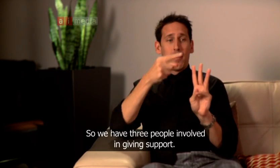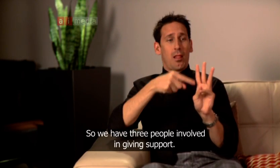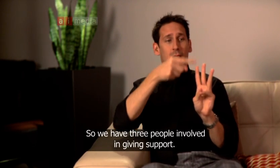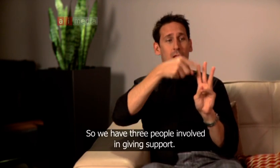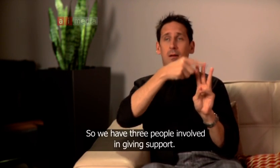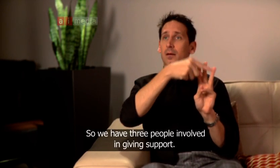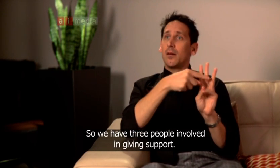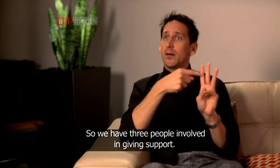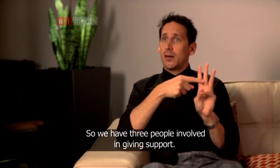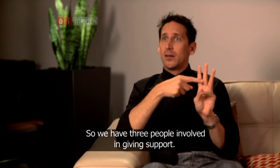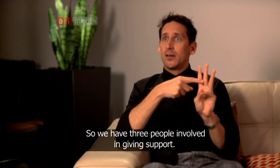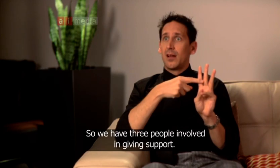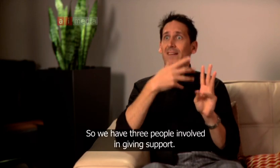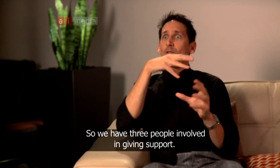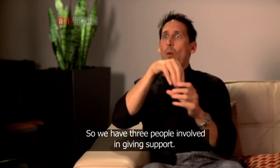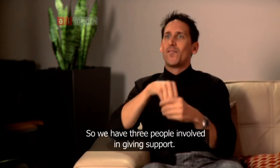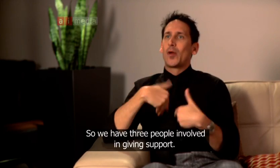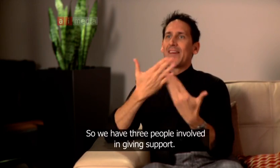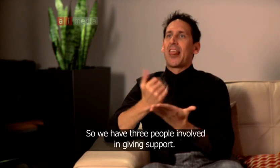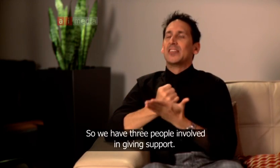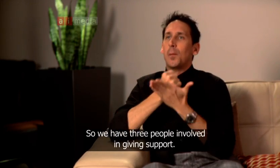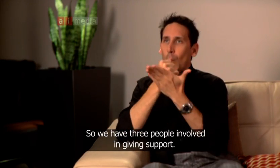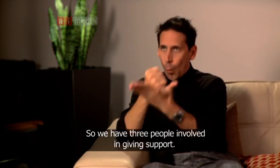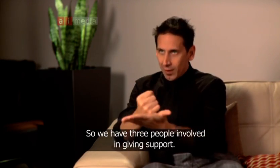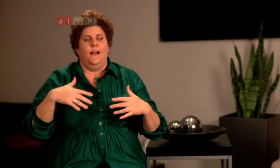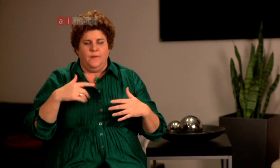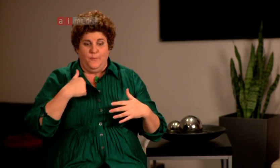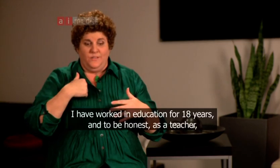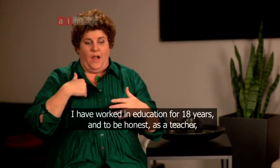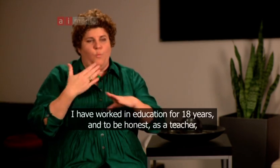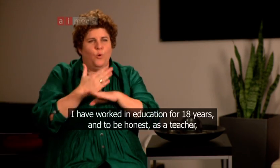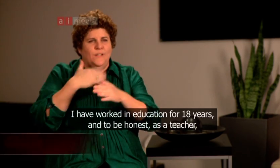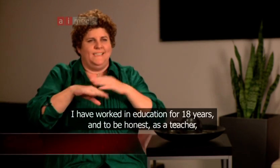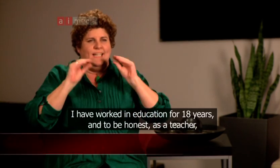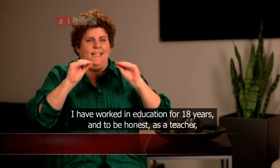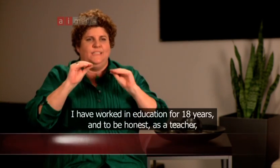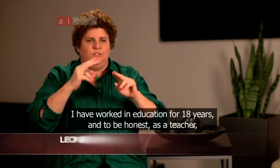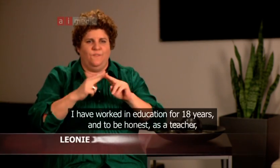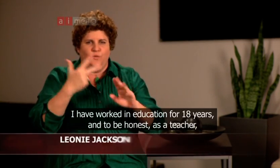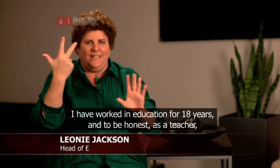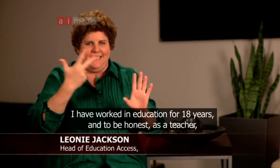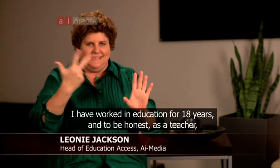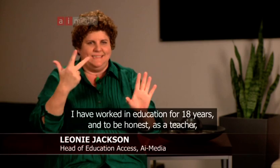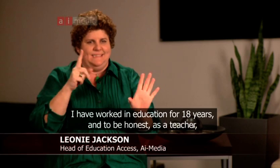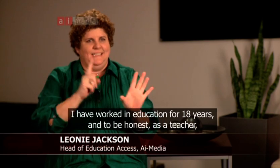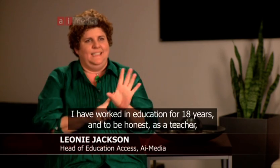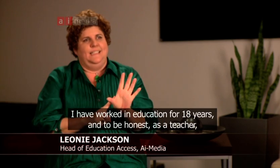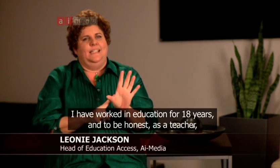people involved in giving support. I have worked in education for 18 years.